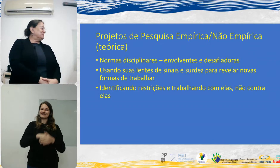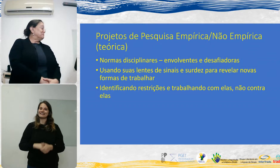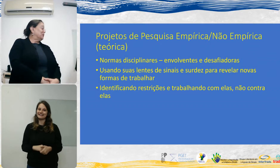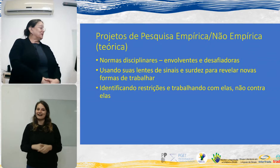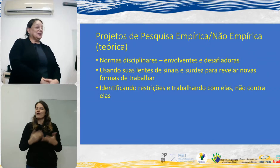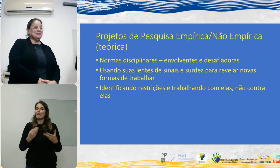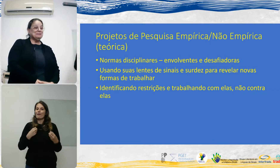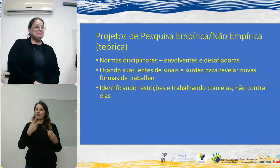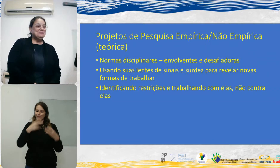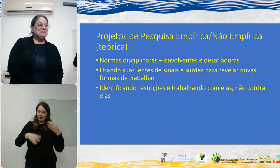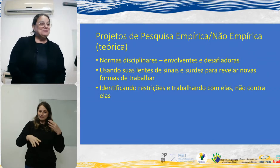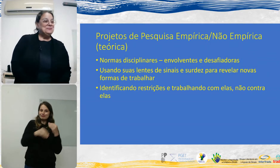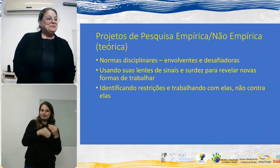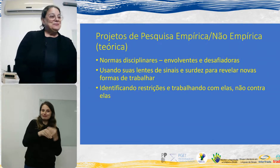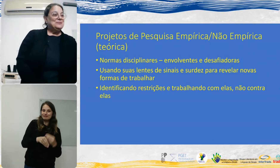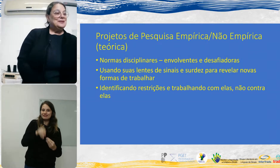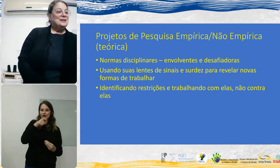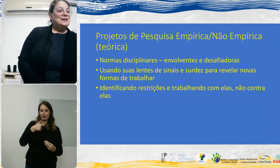about to embark on?